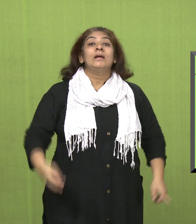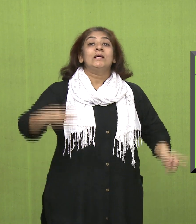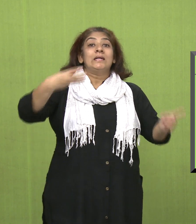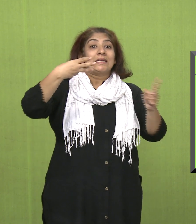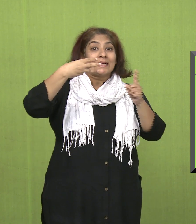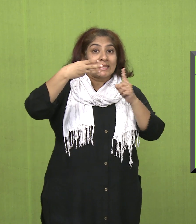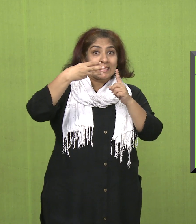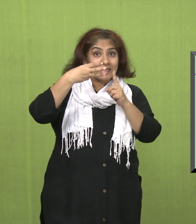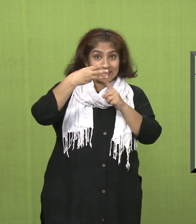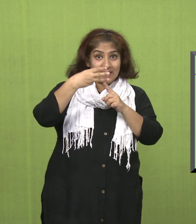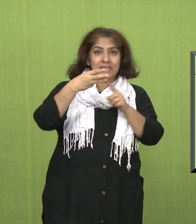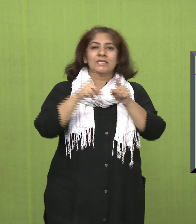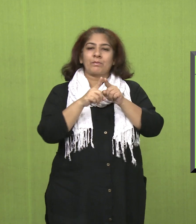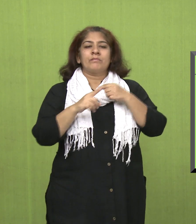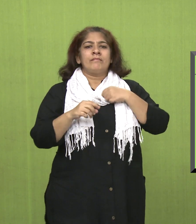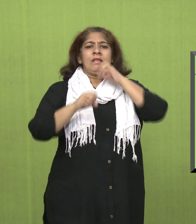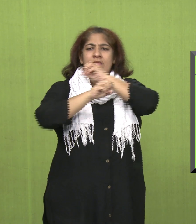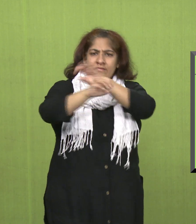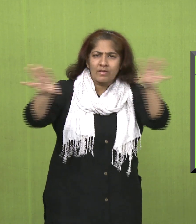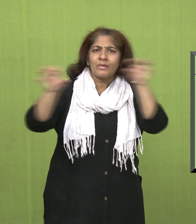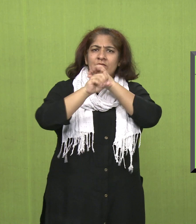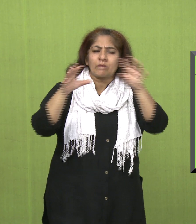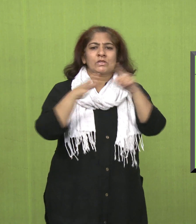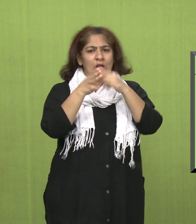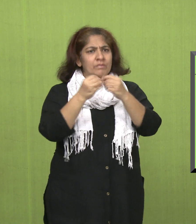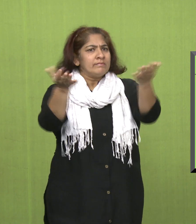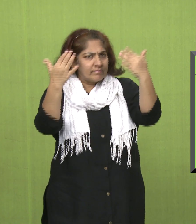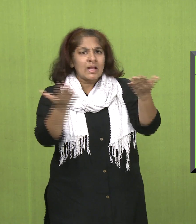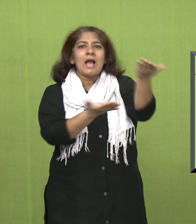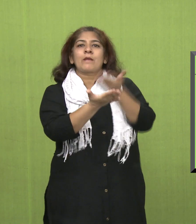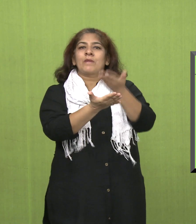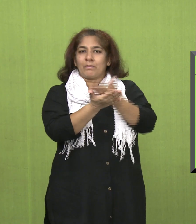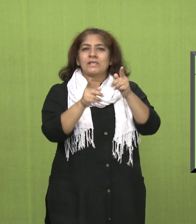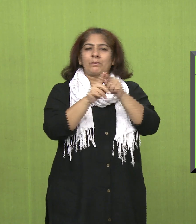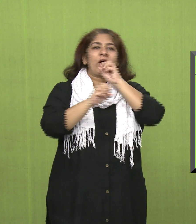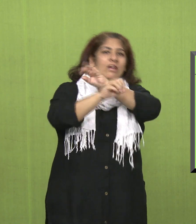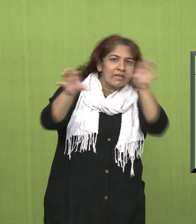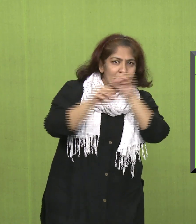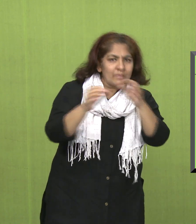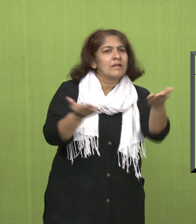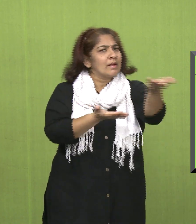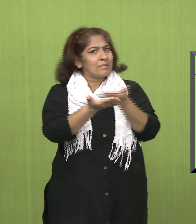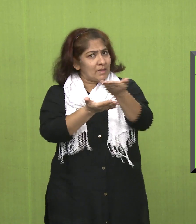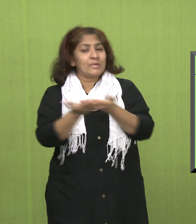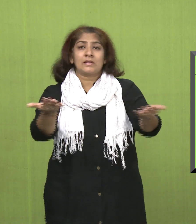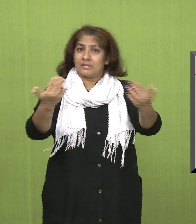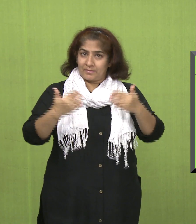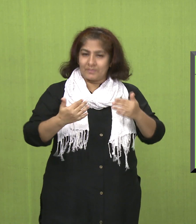And then further, next is recruitments. Various recruitments are done for